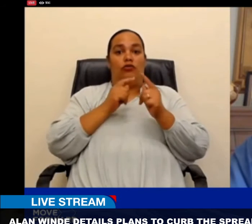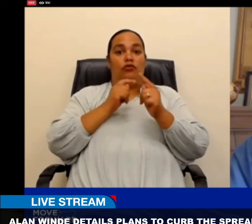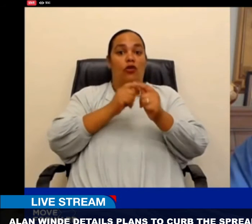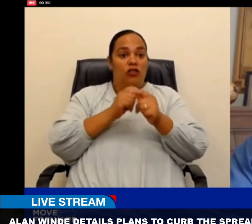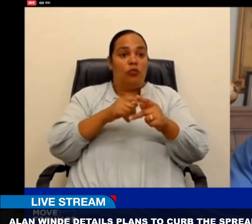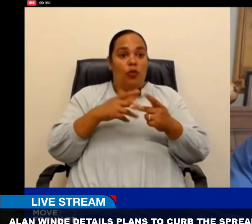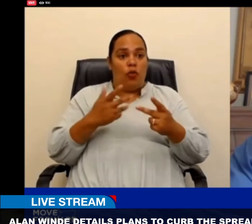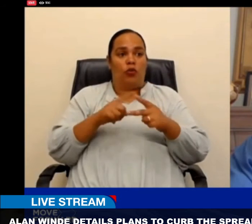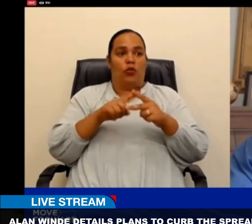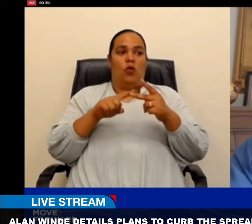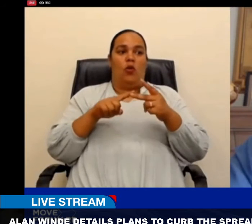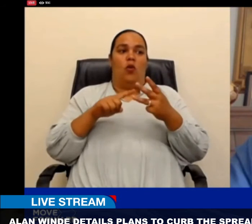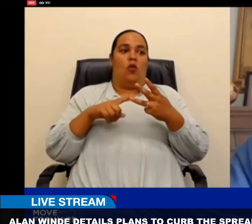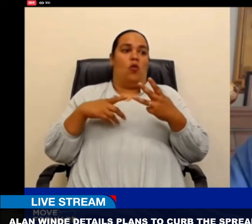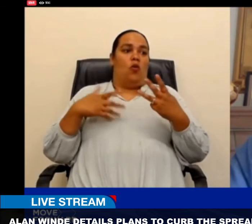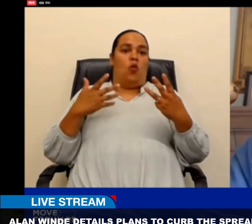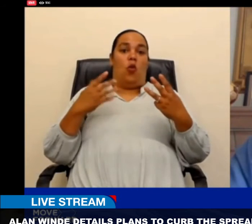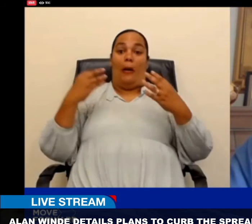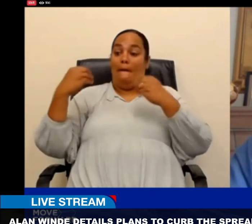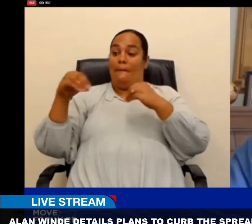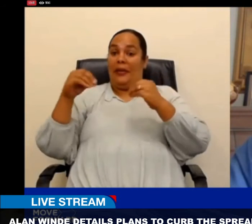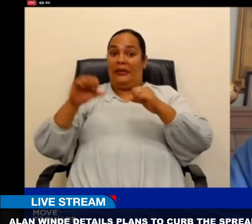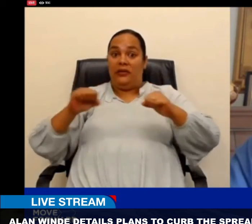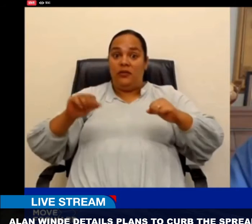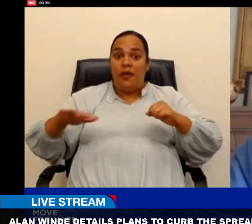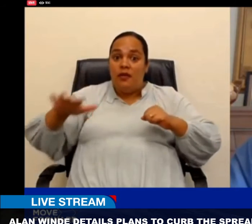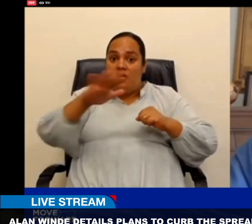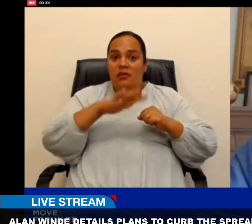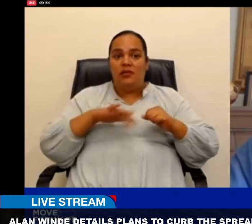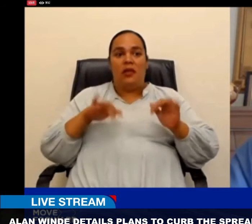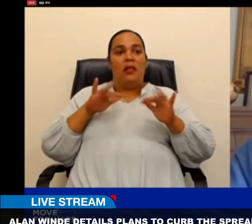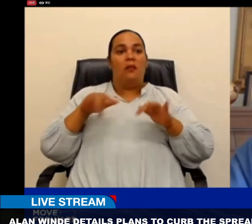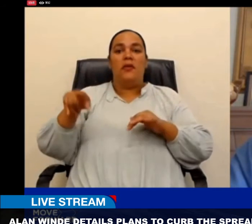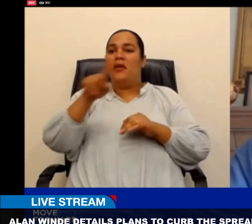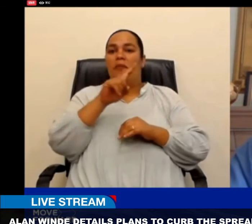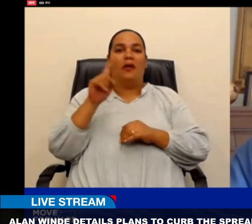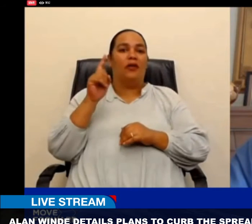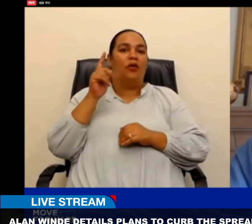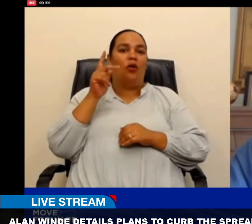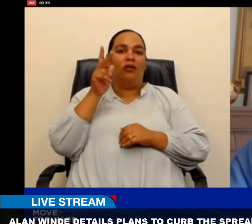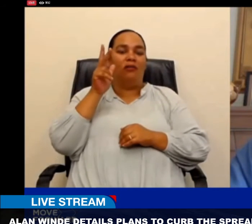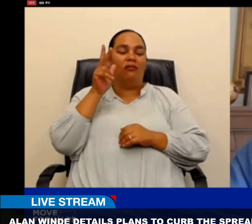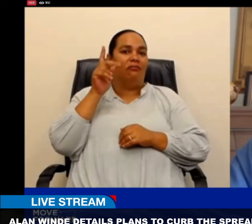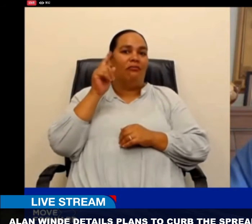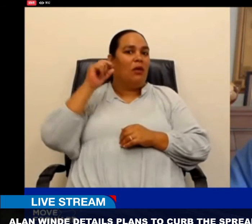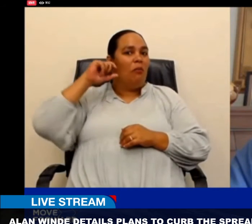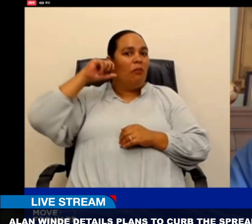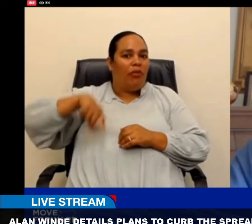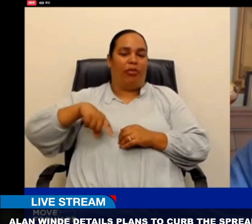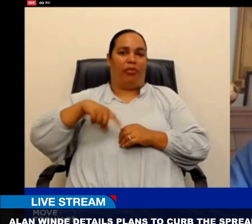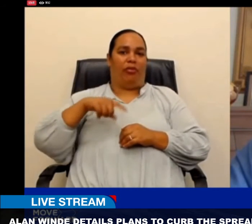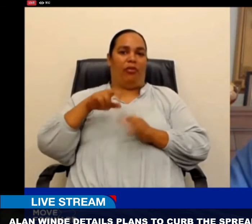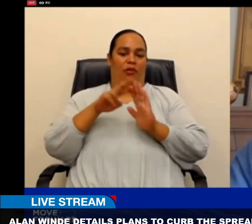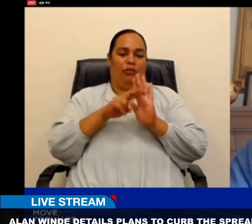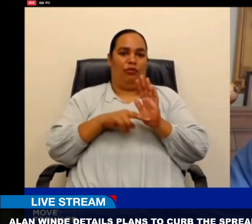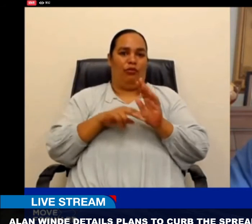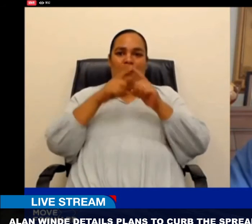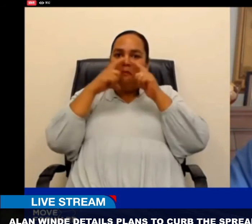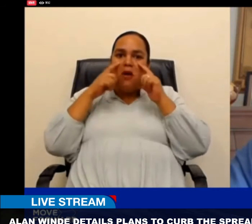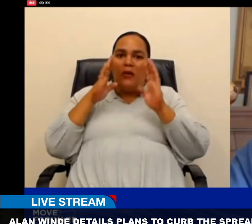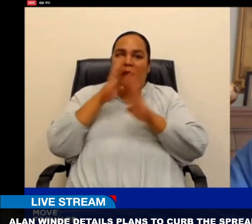whether it be in business spaces, where people are not adhering to the rules, wearing their masks, following social